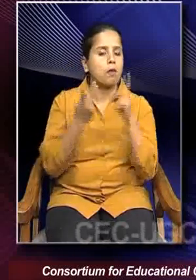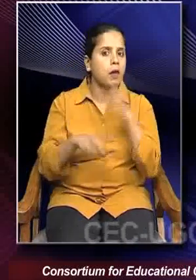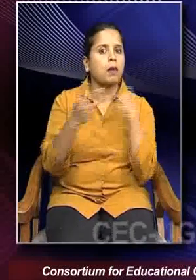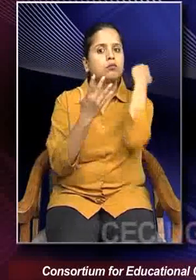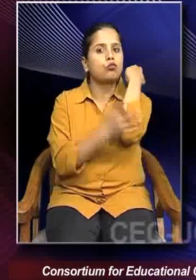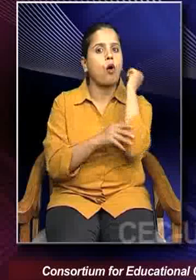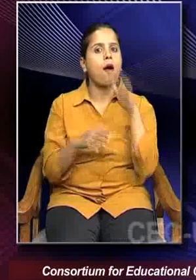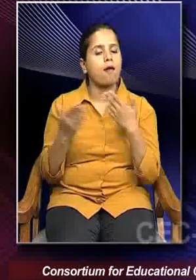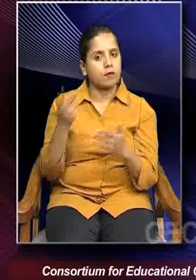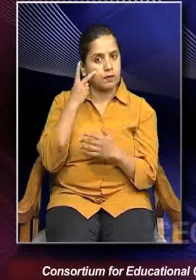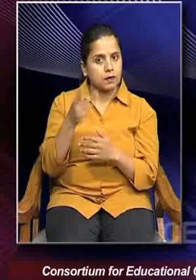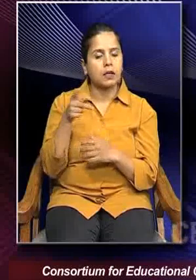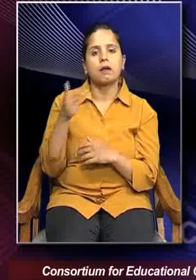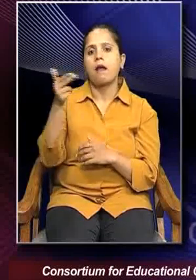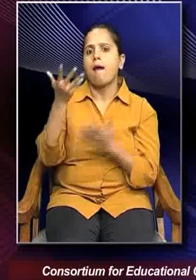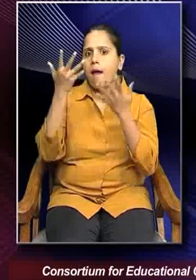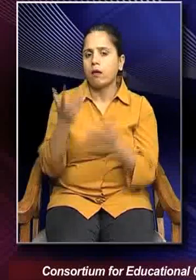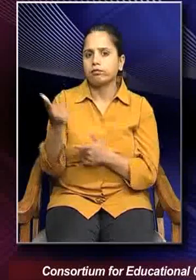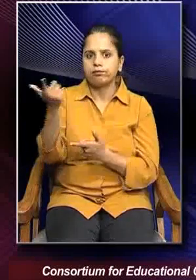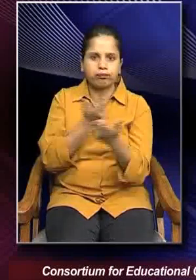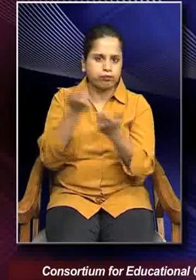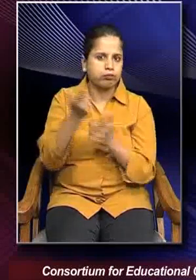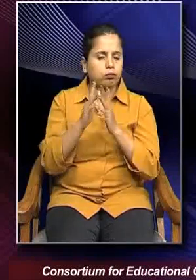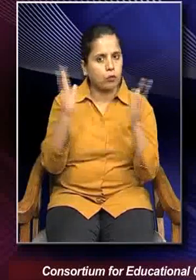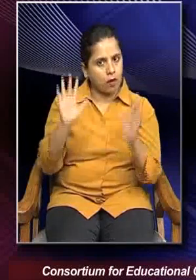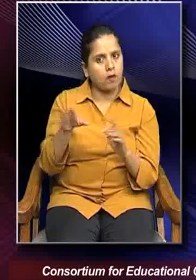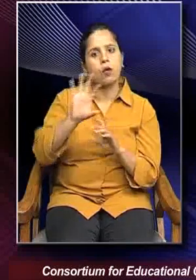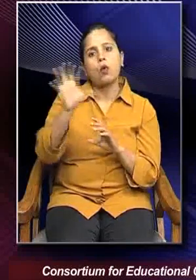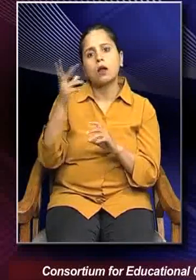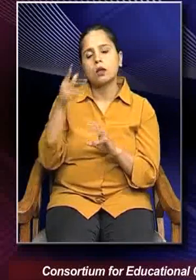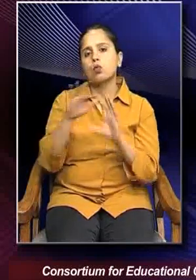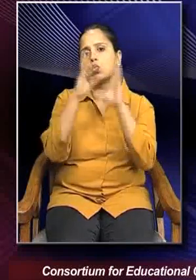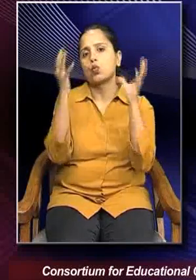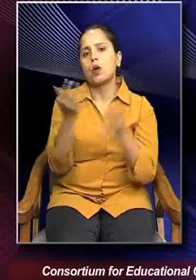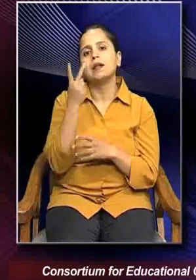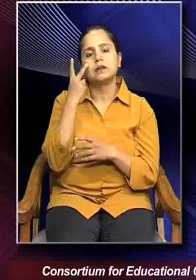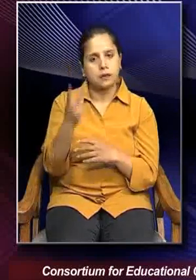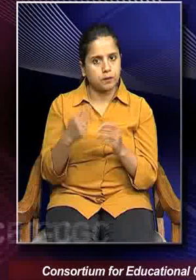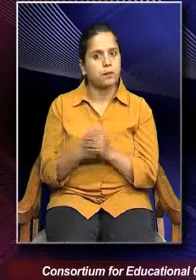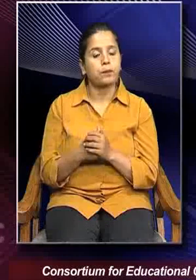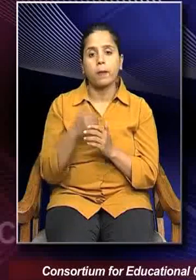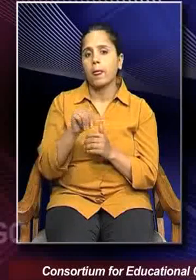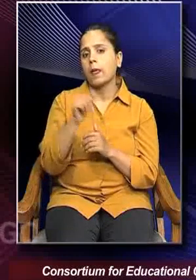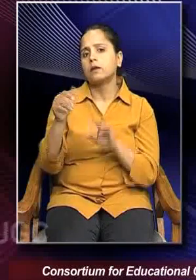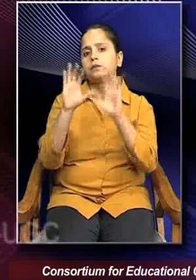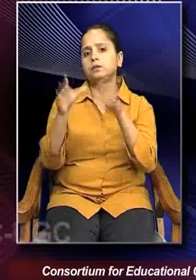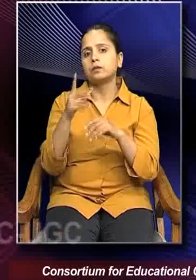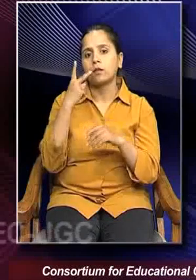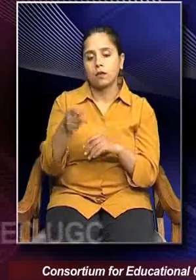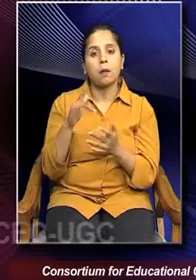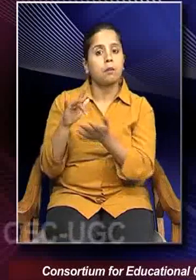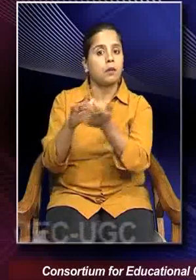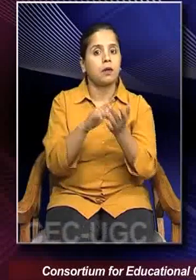they are also known as heavily indebted countries in the world. So another category is the regions